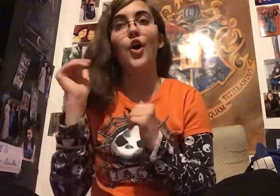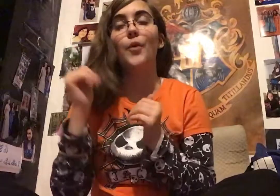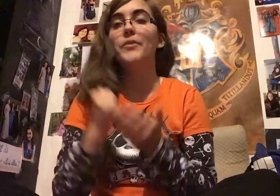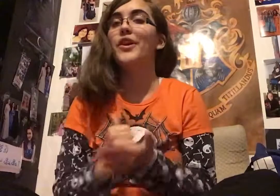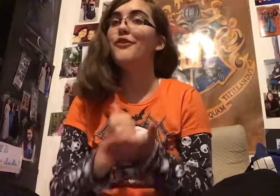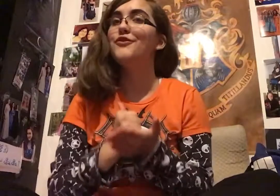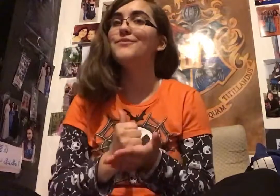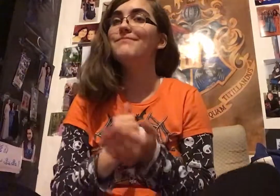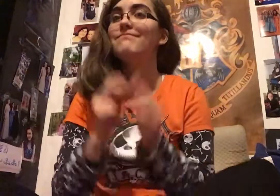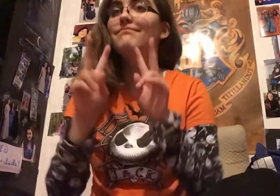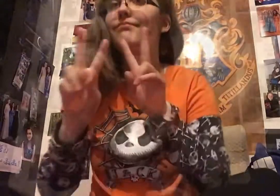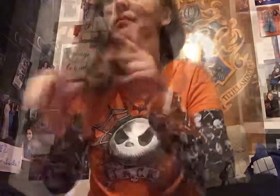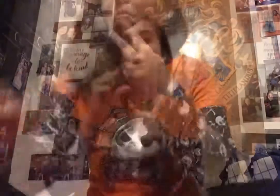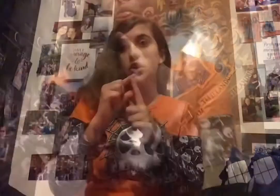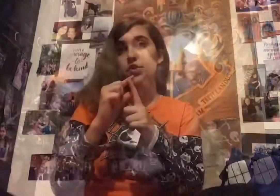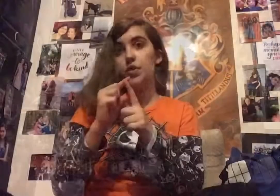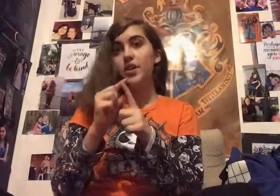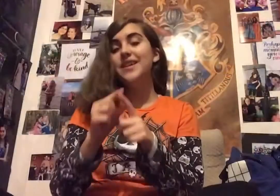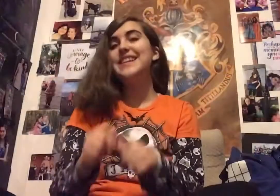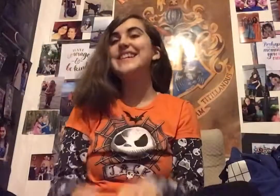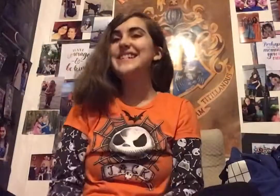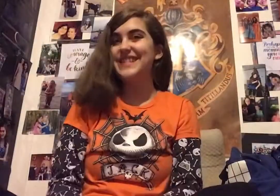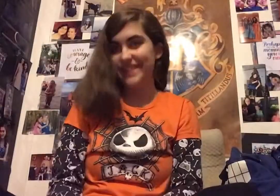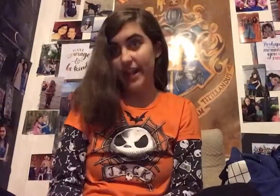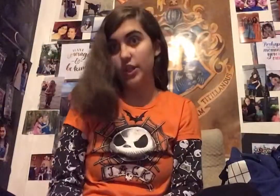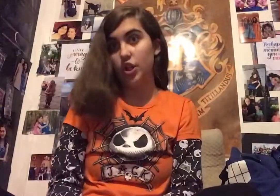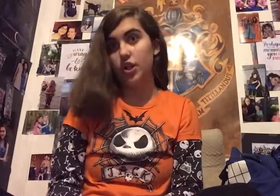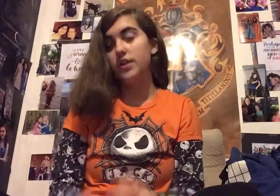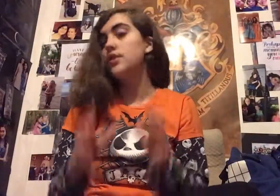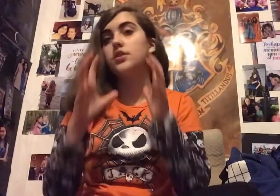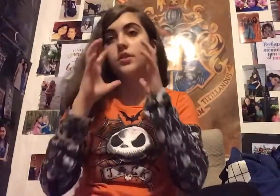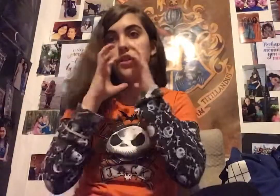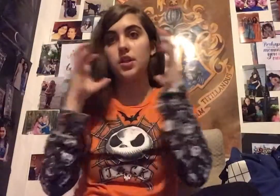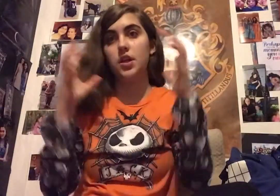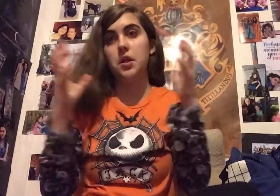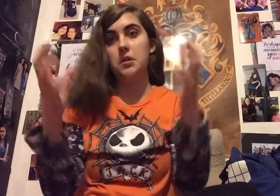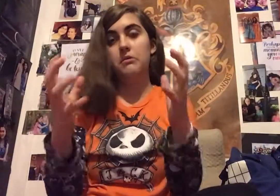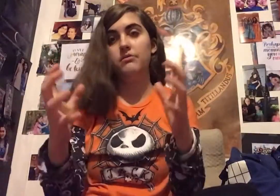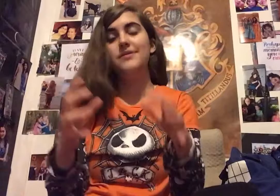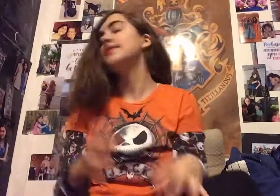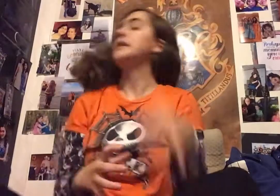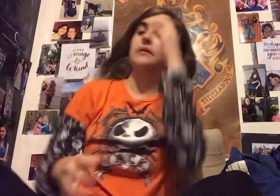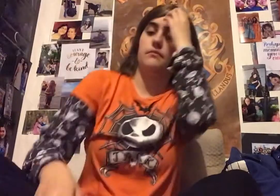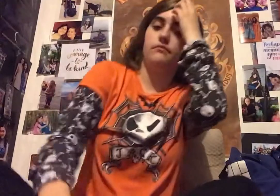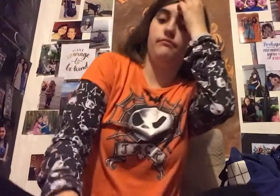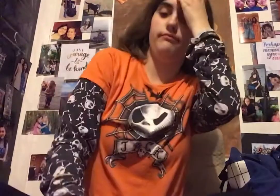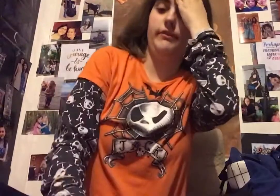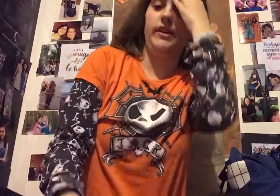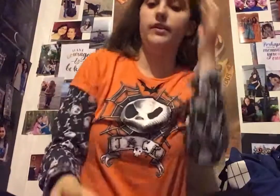Hope they're helpful. First word, Santa Claus. So it's like, yeah, it's